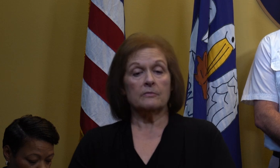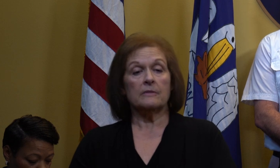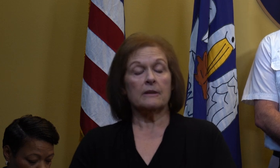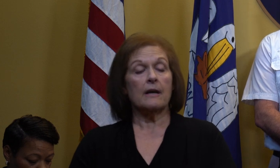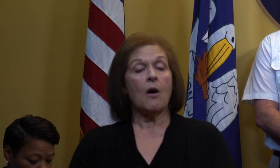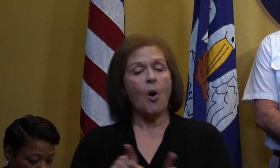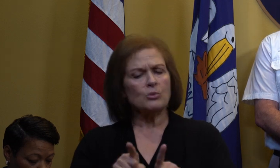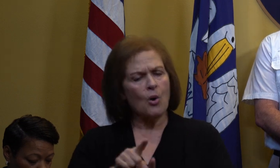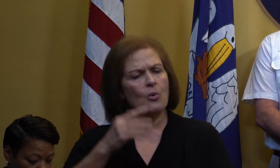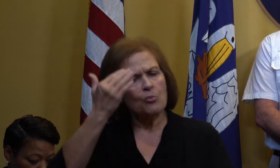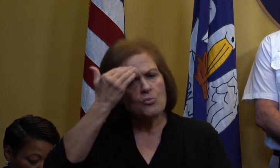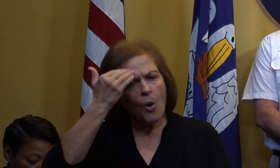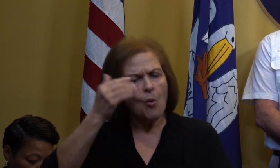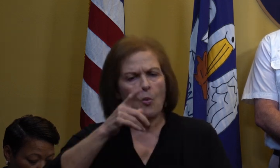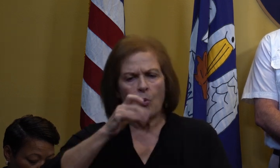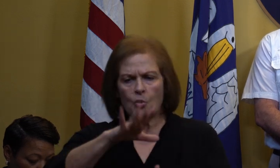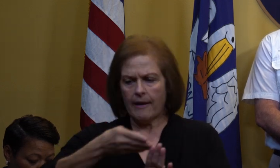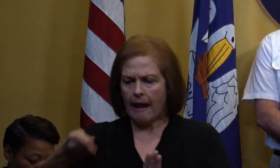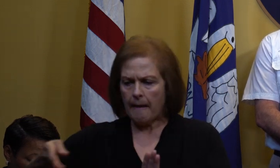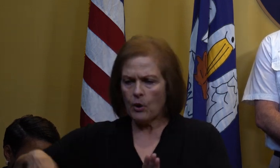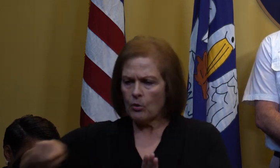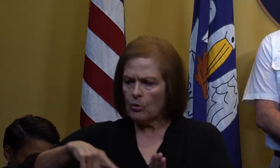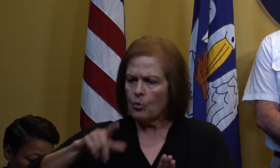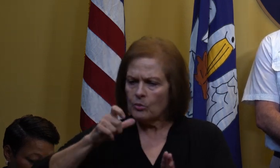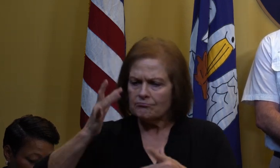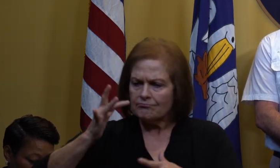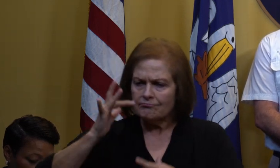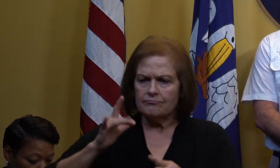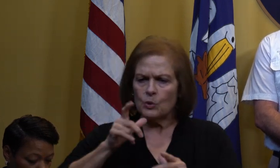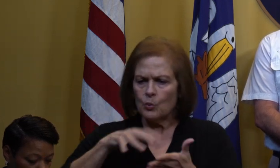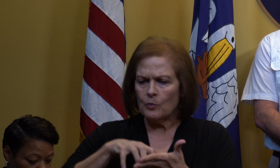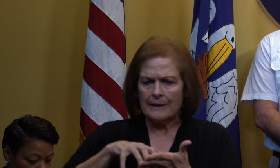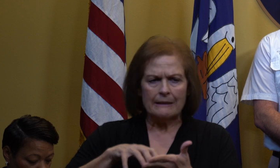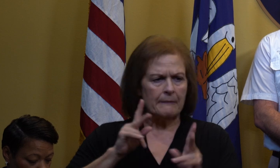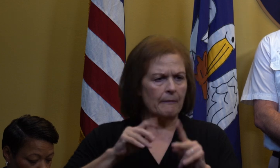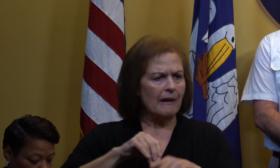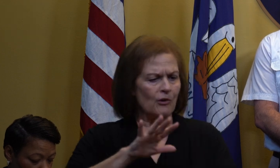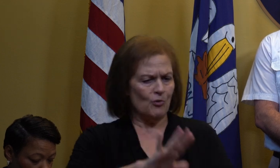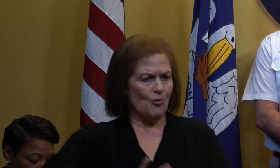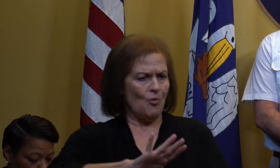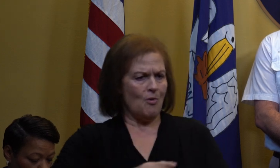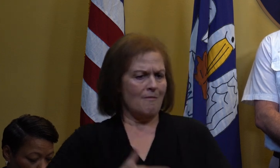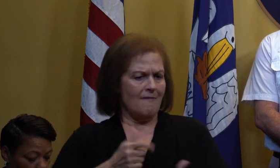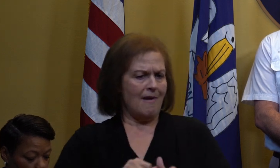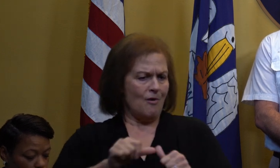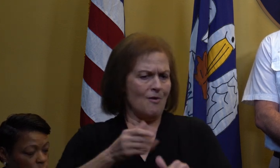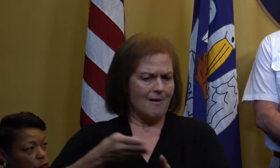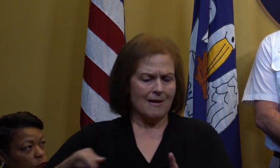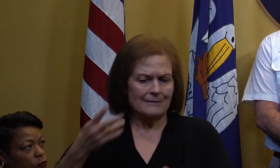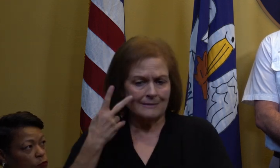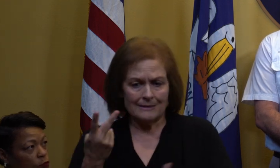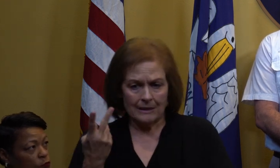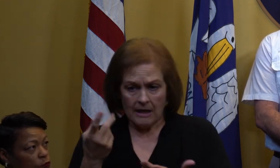your neighbor. Know who's vulnerable in your community. Know who's vulnerable on your block, in your neighborhood. See what help they need to